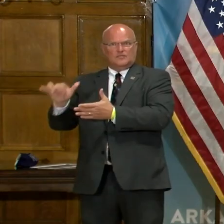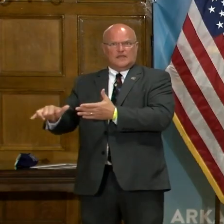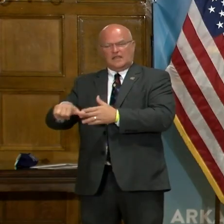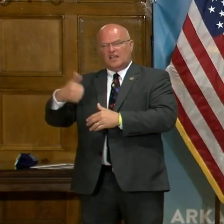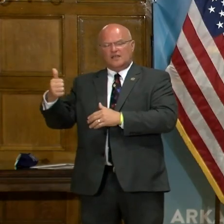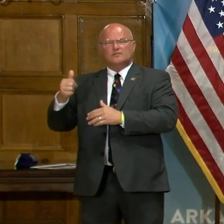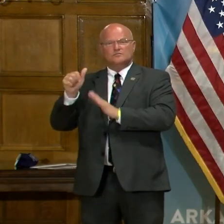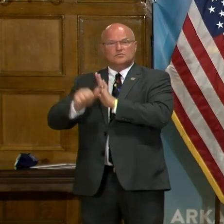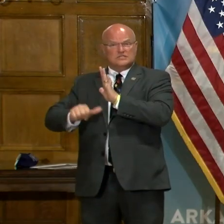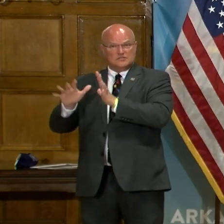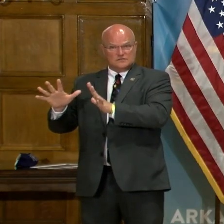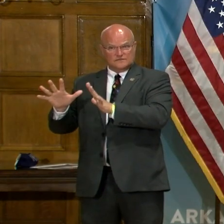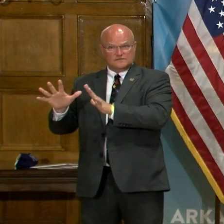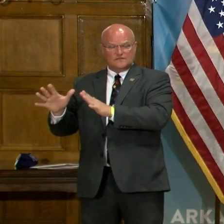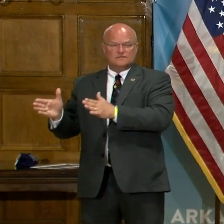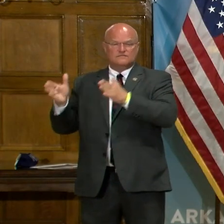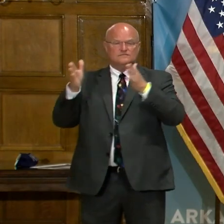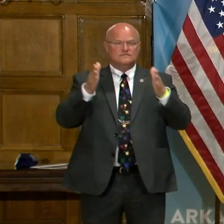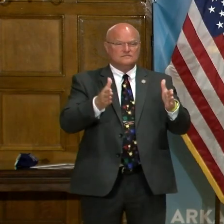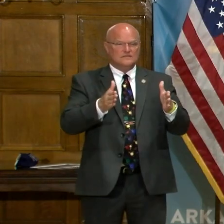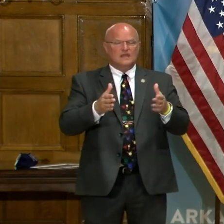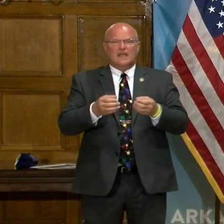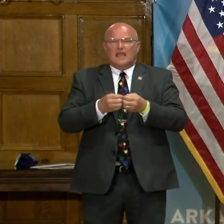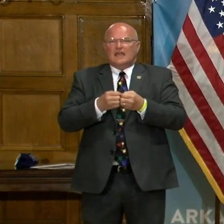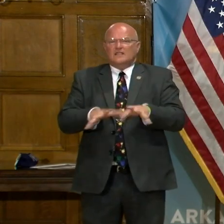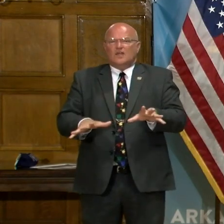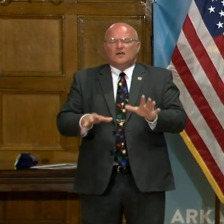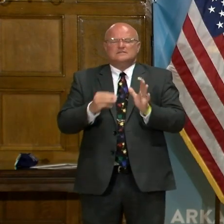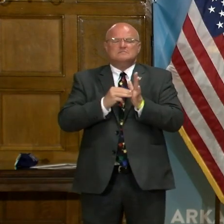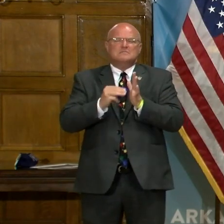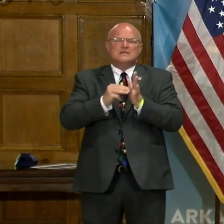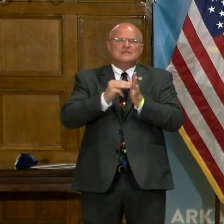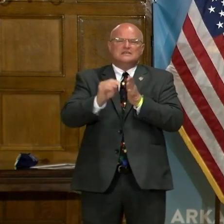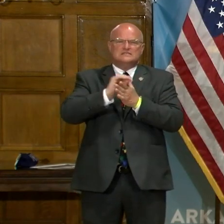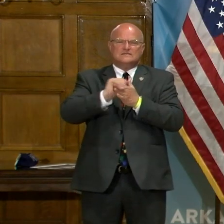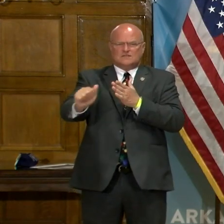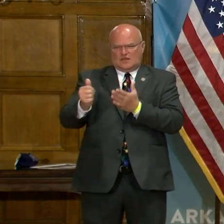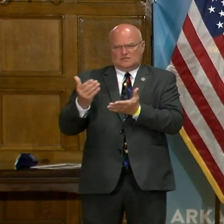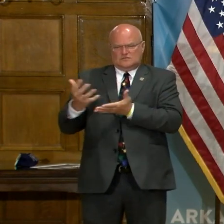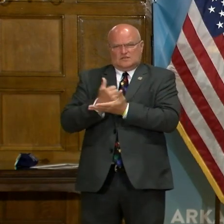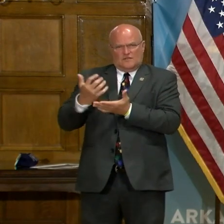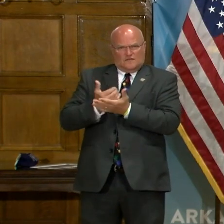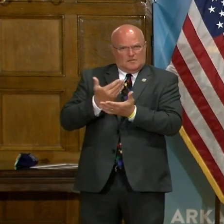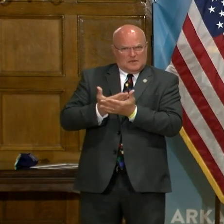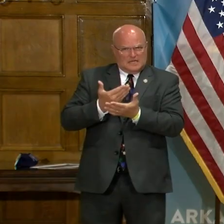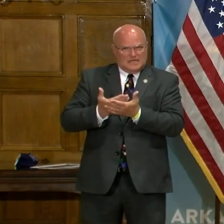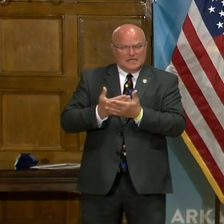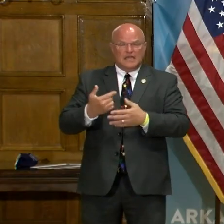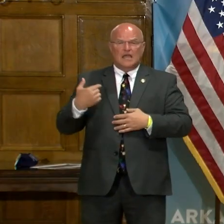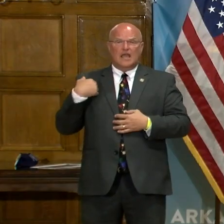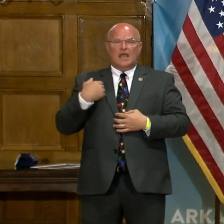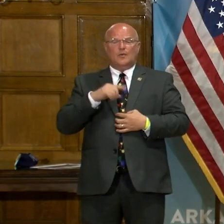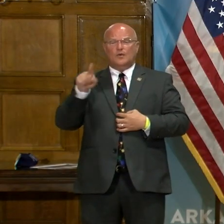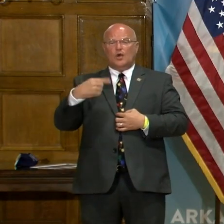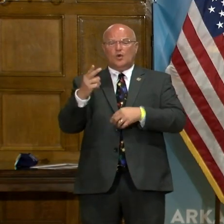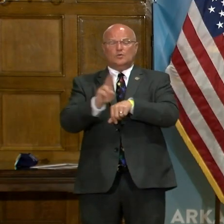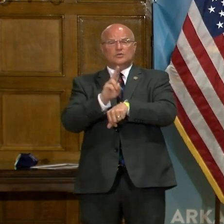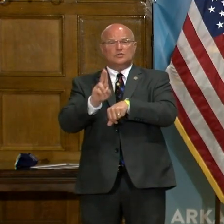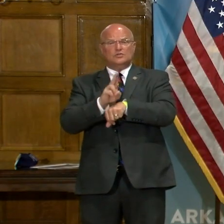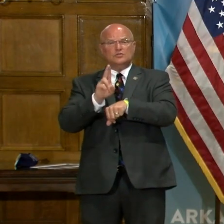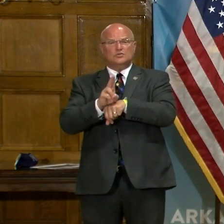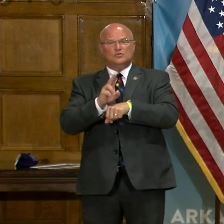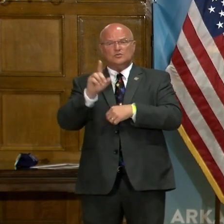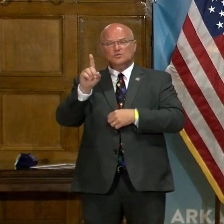other procedures, and they lost hundreds of millions of dollars in revenue, and we only